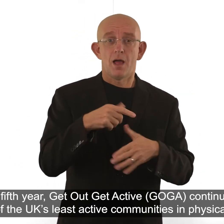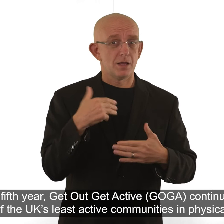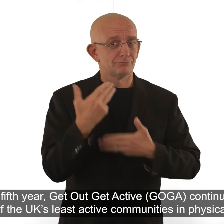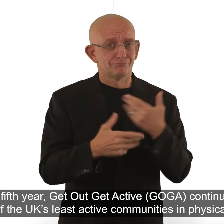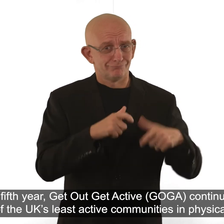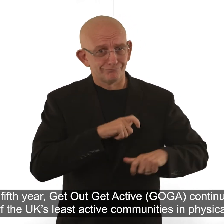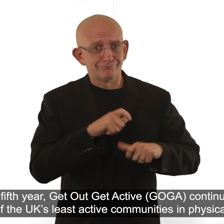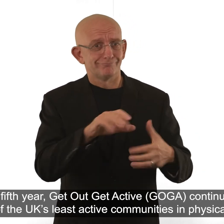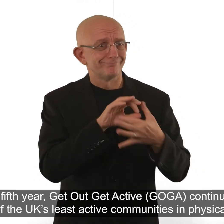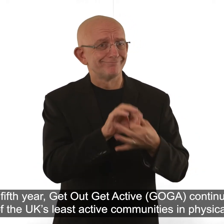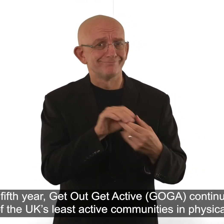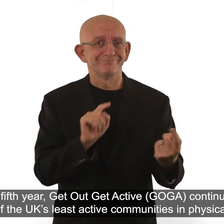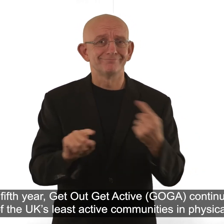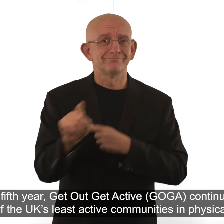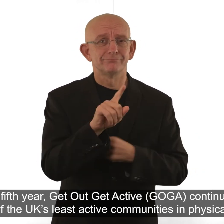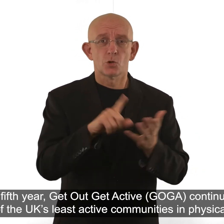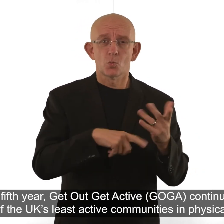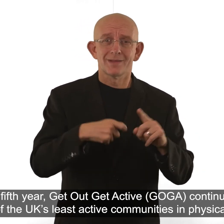active communities in physical activity.